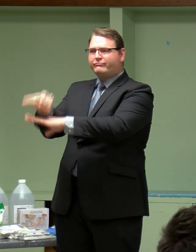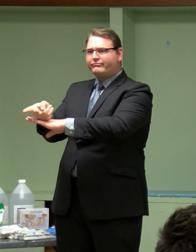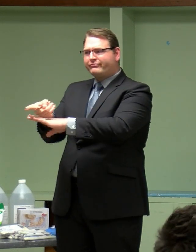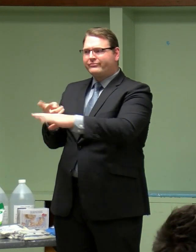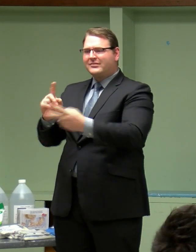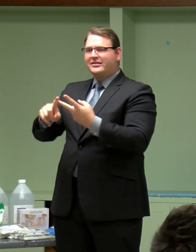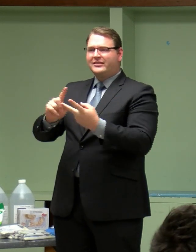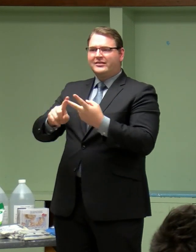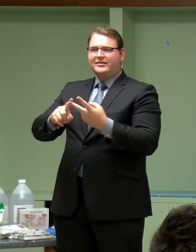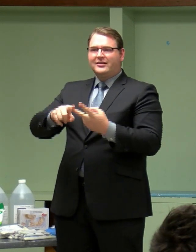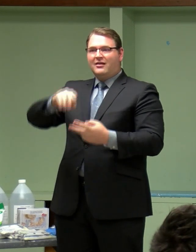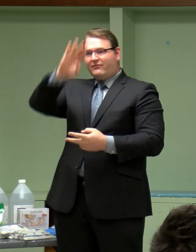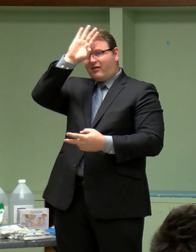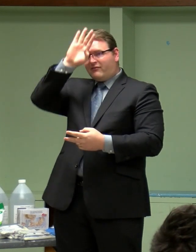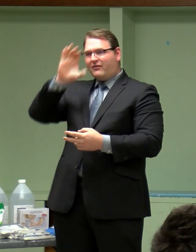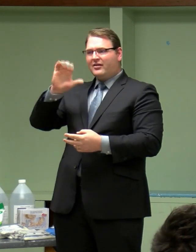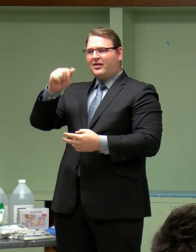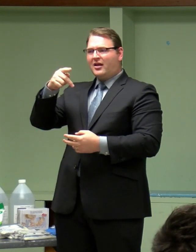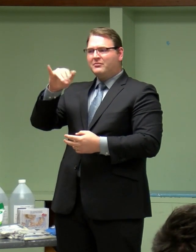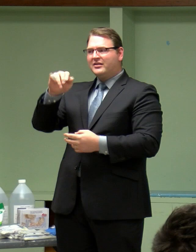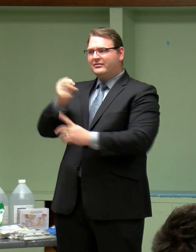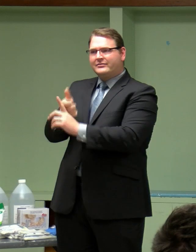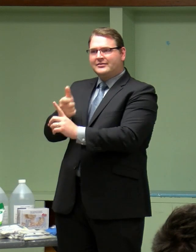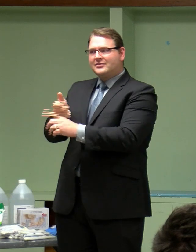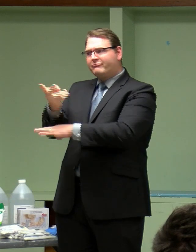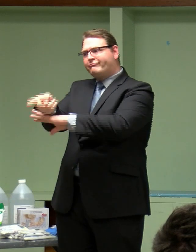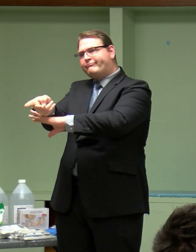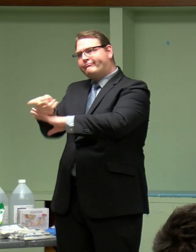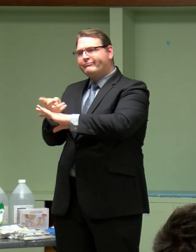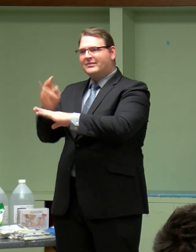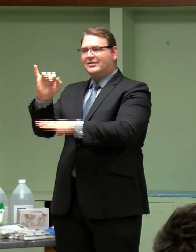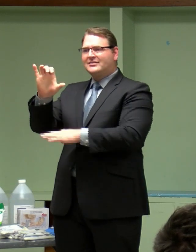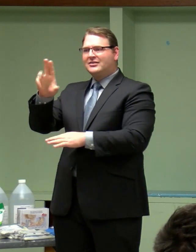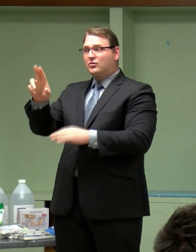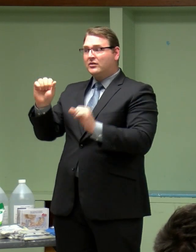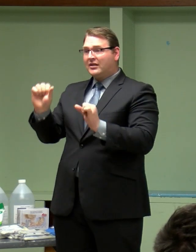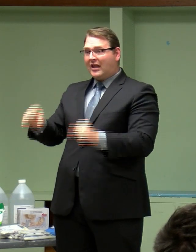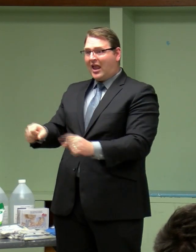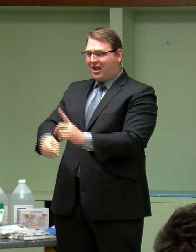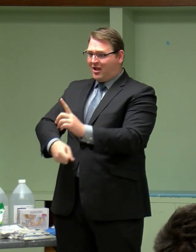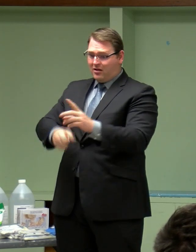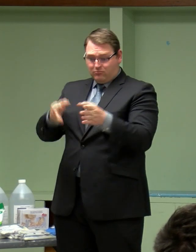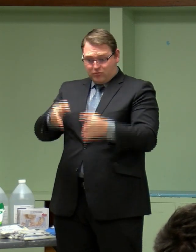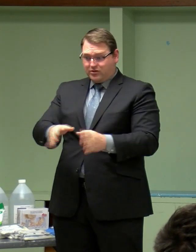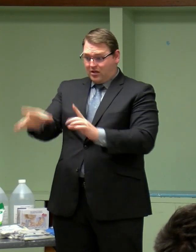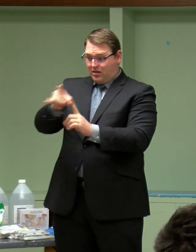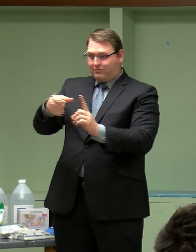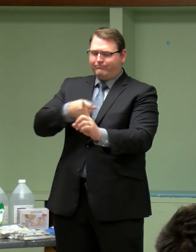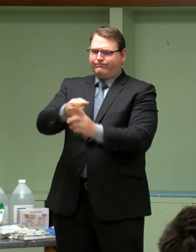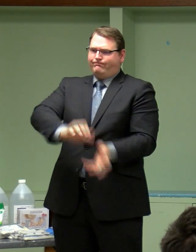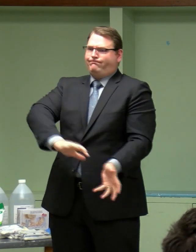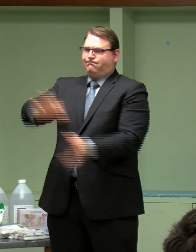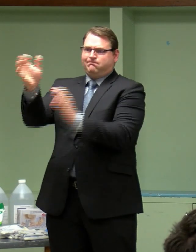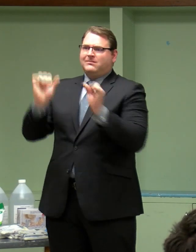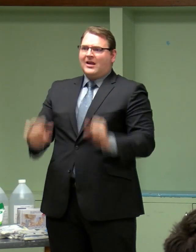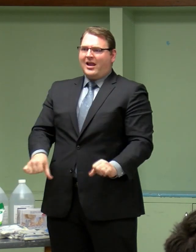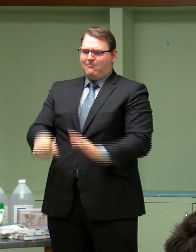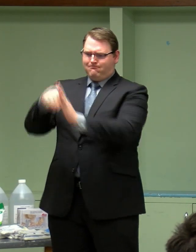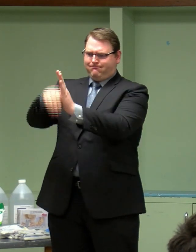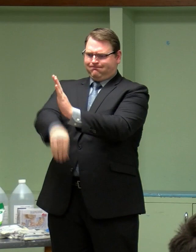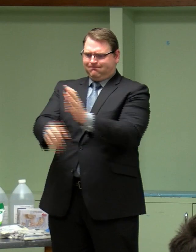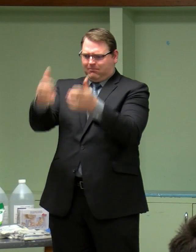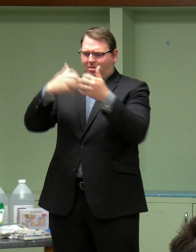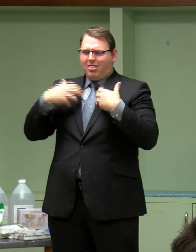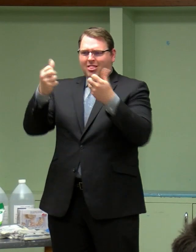unit. This disease can be devastating if we give it a chance, but we are in control of that destiny. Wear your masks, social distance, wash your